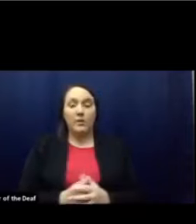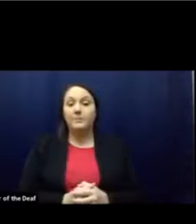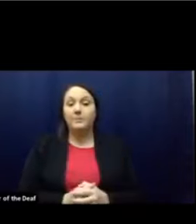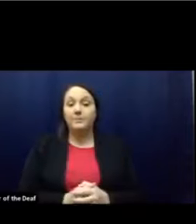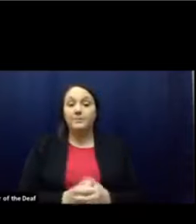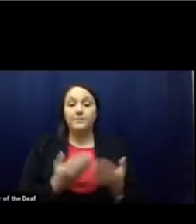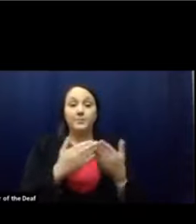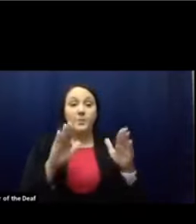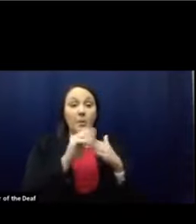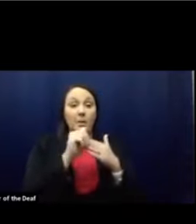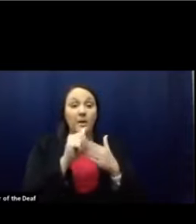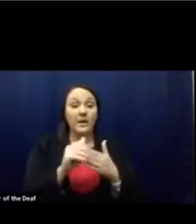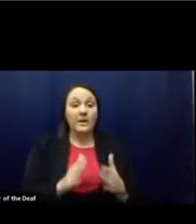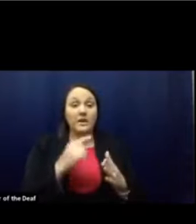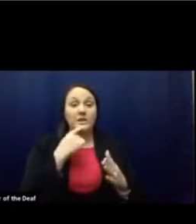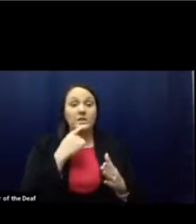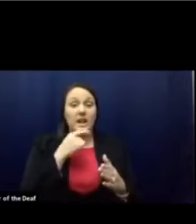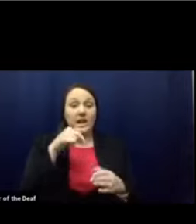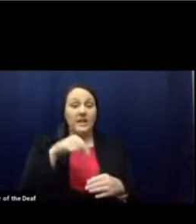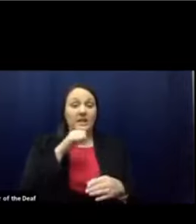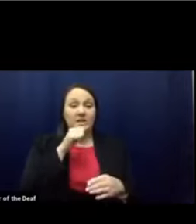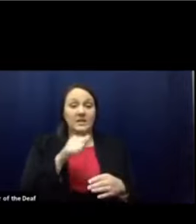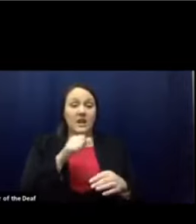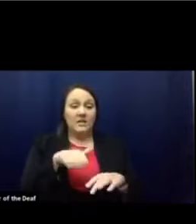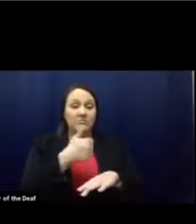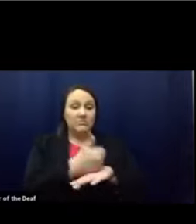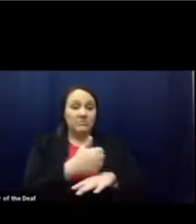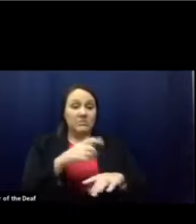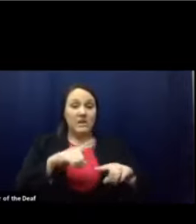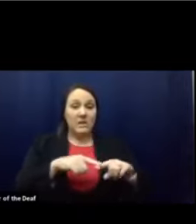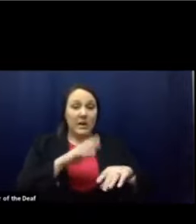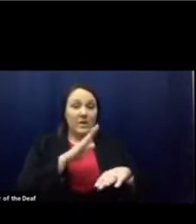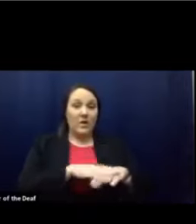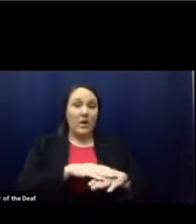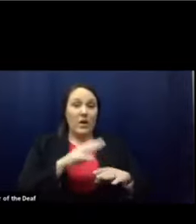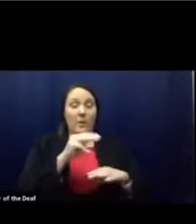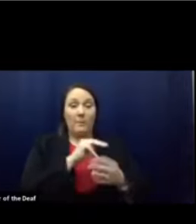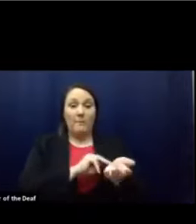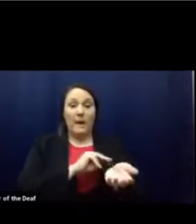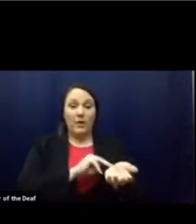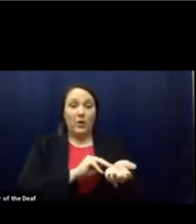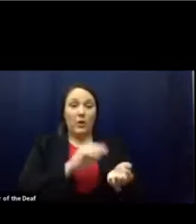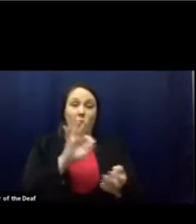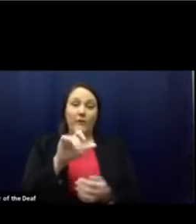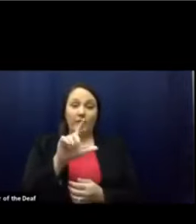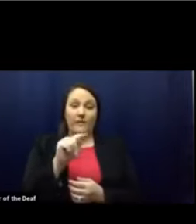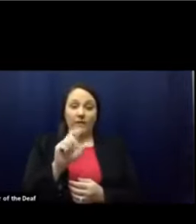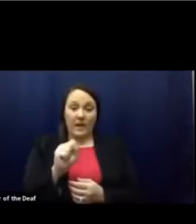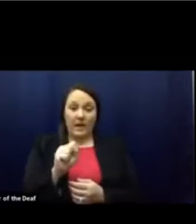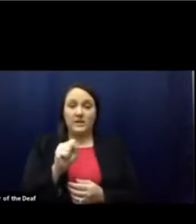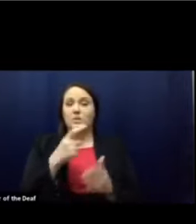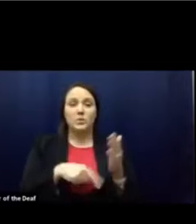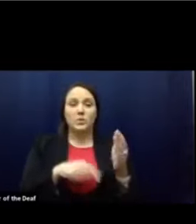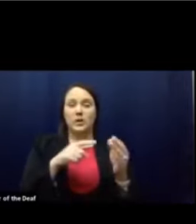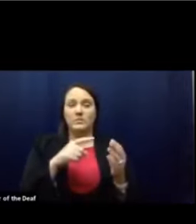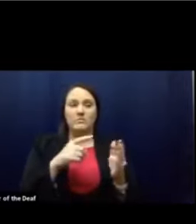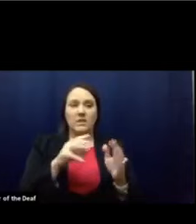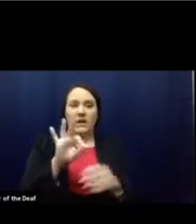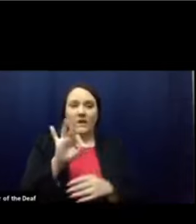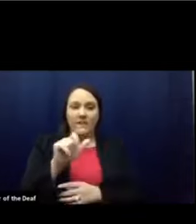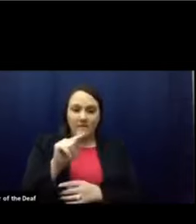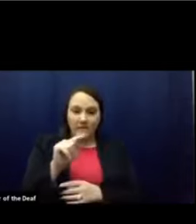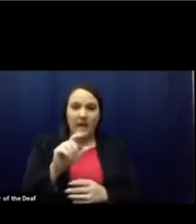the new guidelines are not grounded in medical fact. His first question is, what are the facts regarding asymptomatic testing and